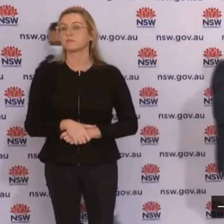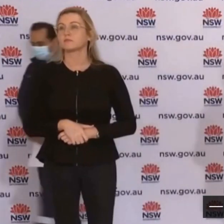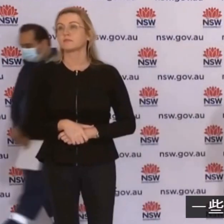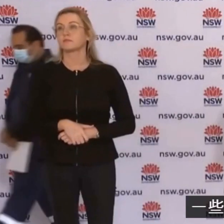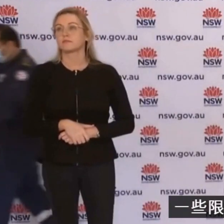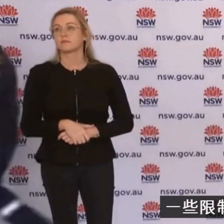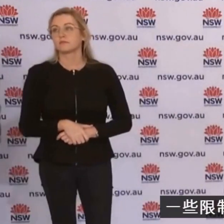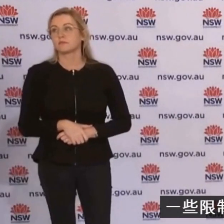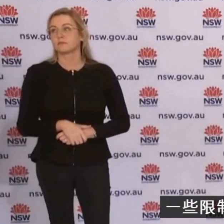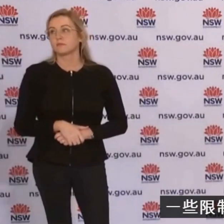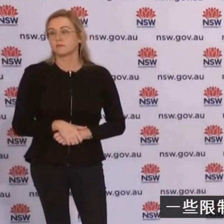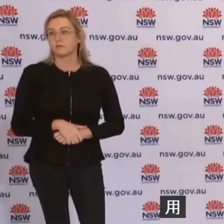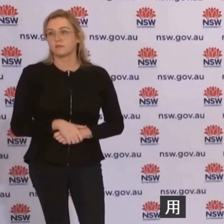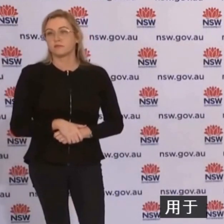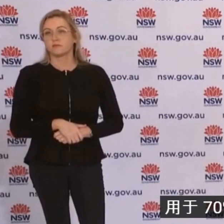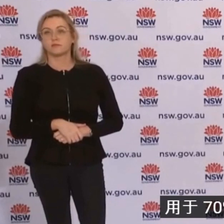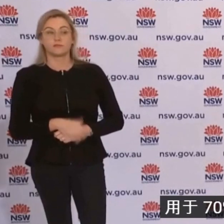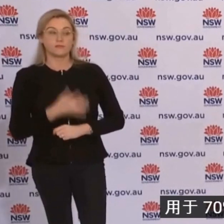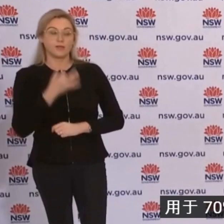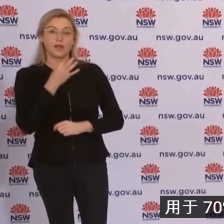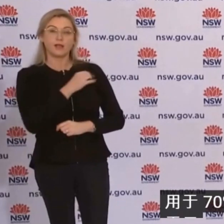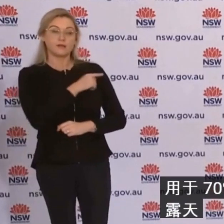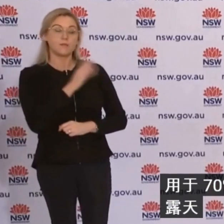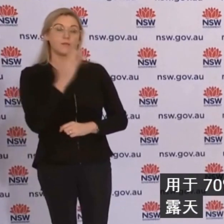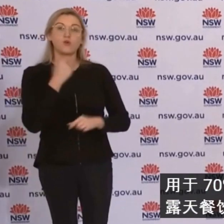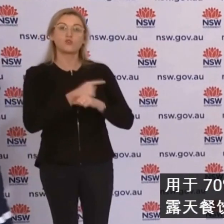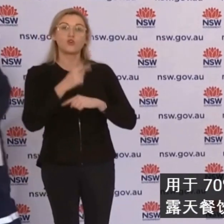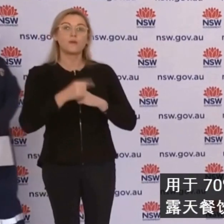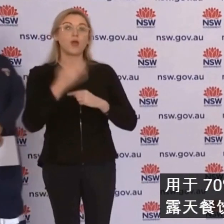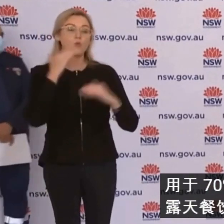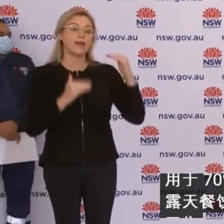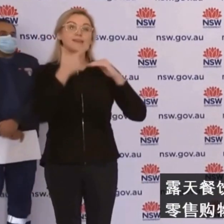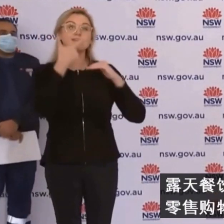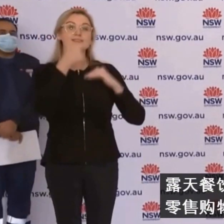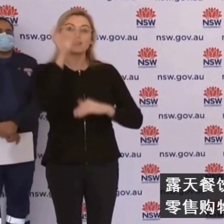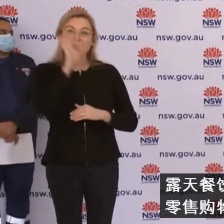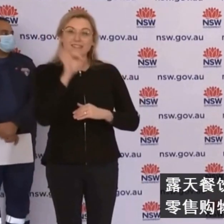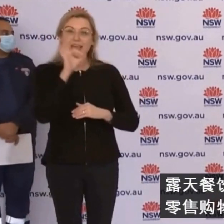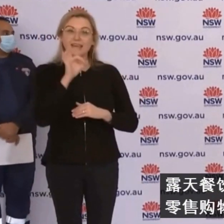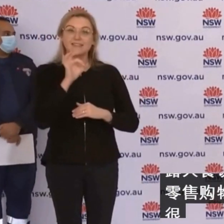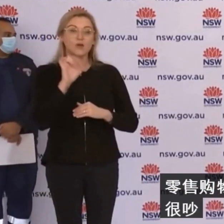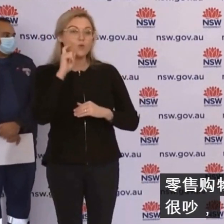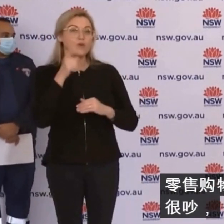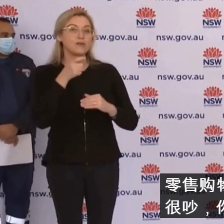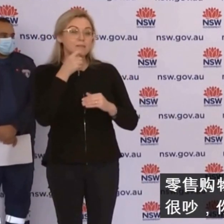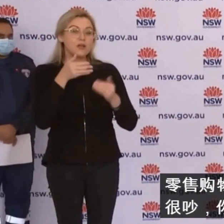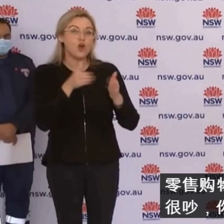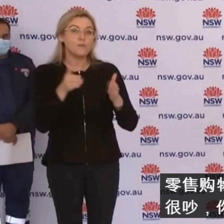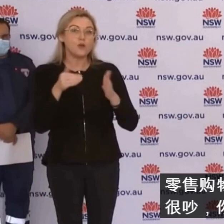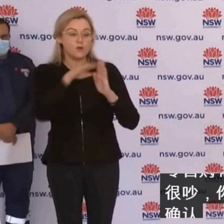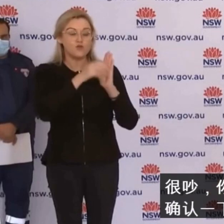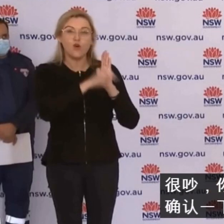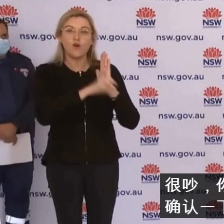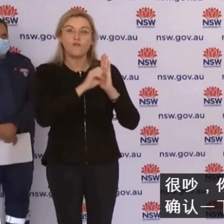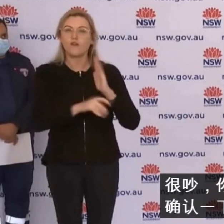Some of the restrictions that are going to be eased at 70%. Alfresco dining, retail shopping, you said, is going to be allowed as well. Can you just